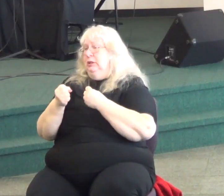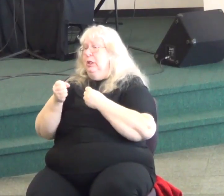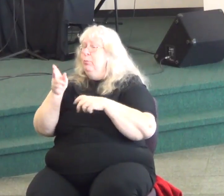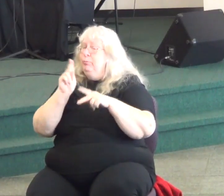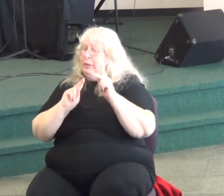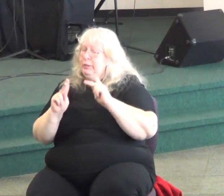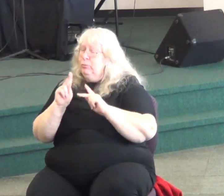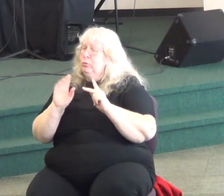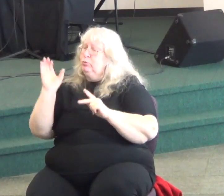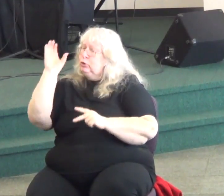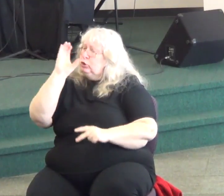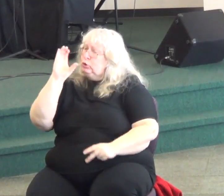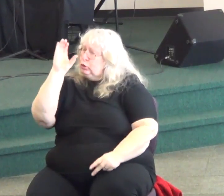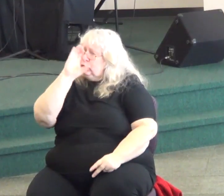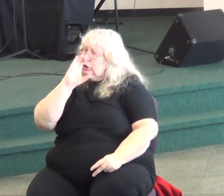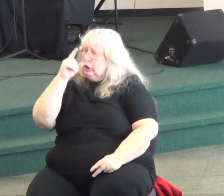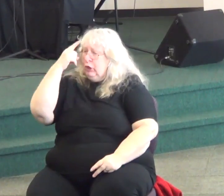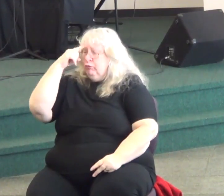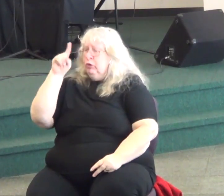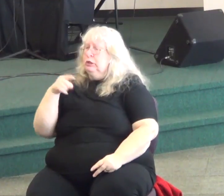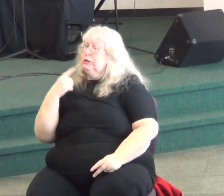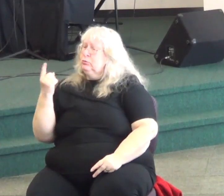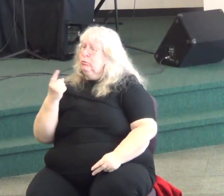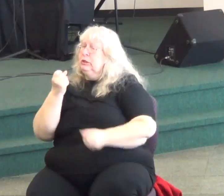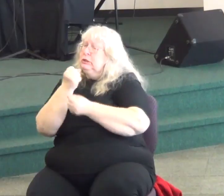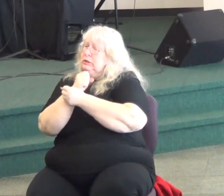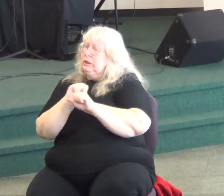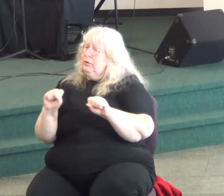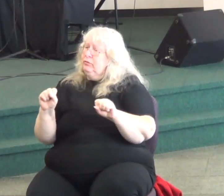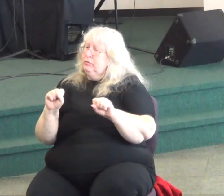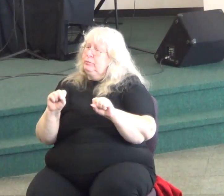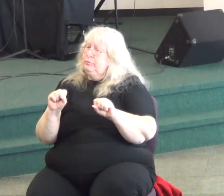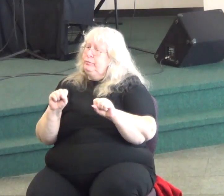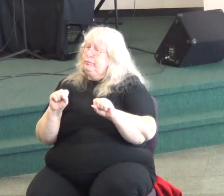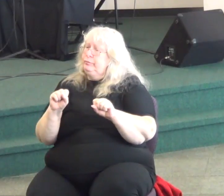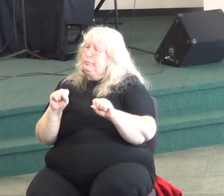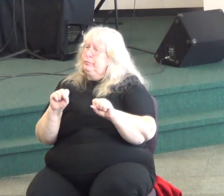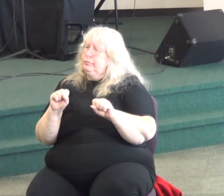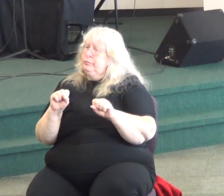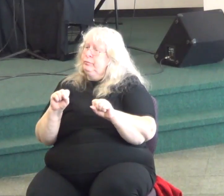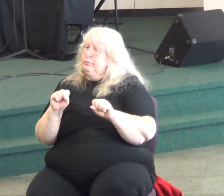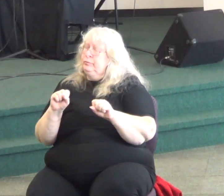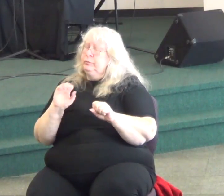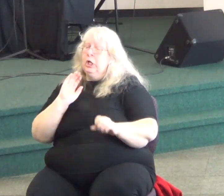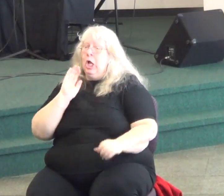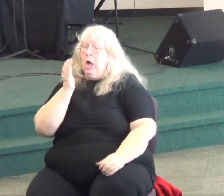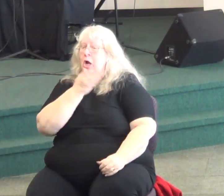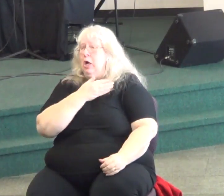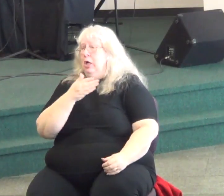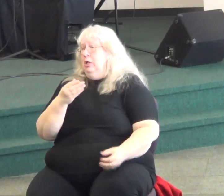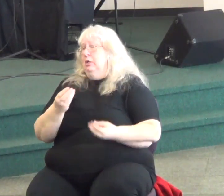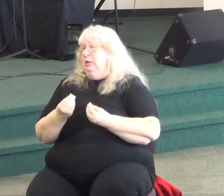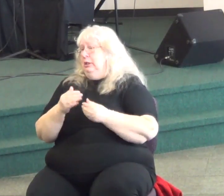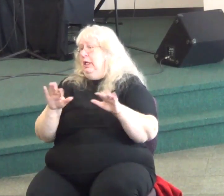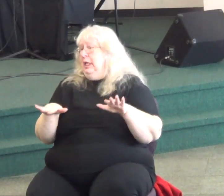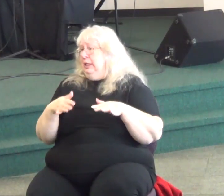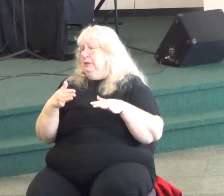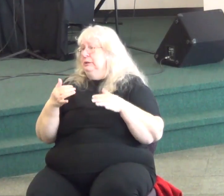forward a little bit to 2018. Our land continually looks for a savior to come today.